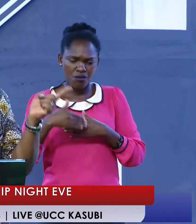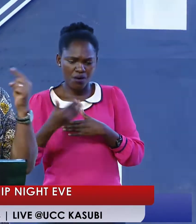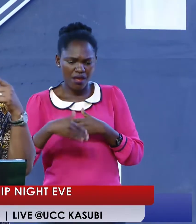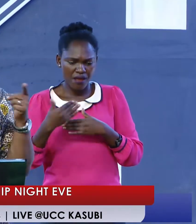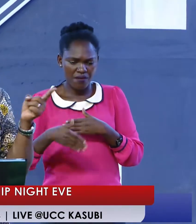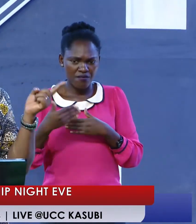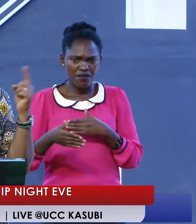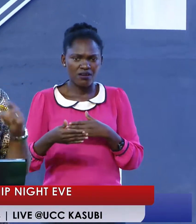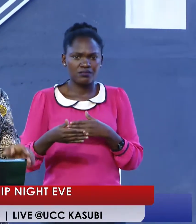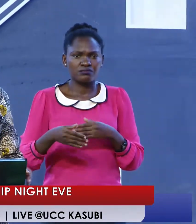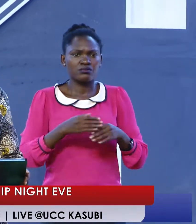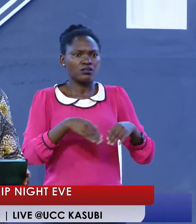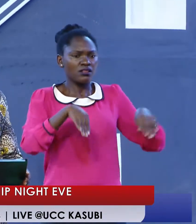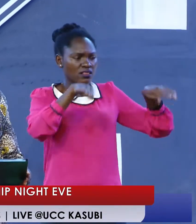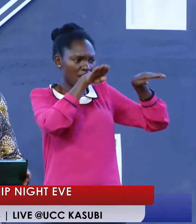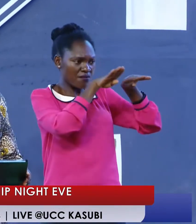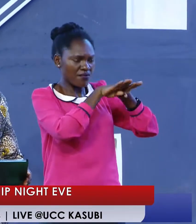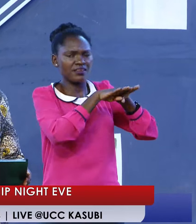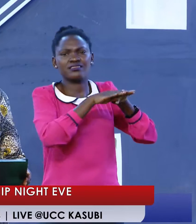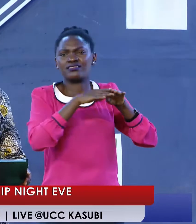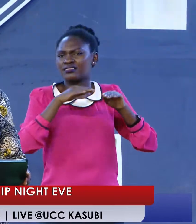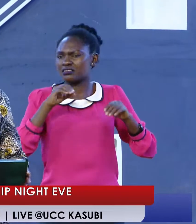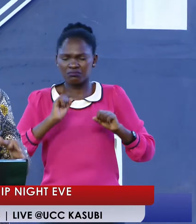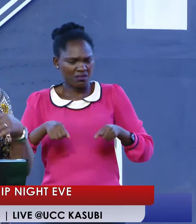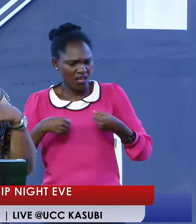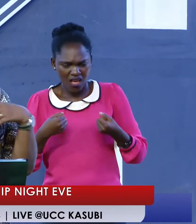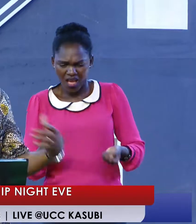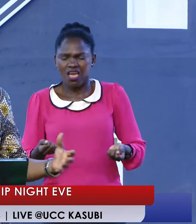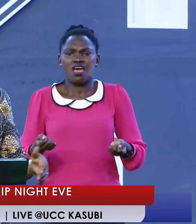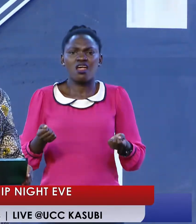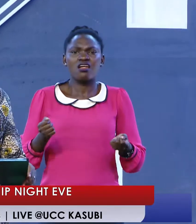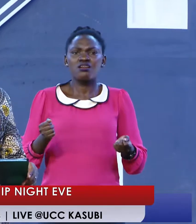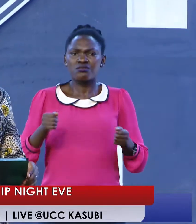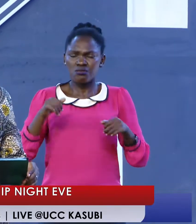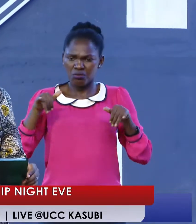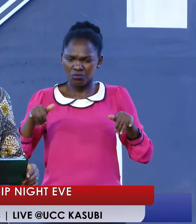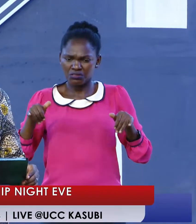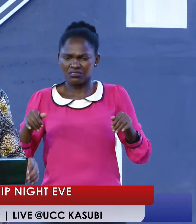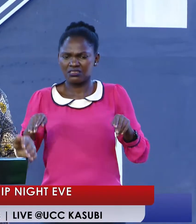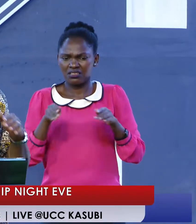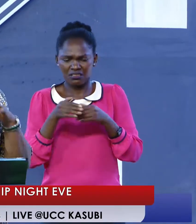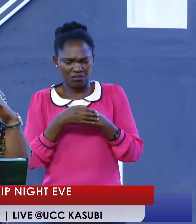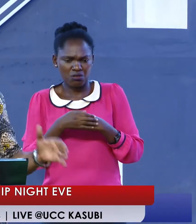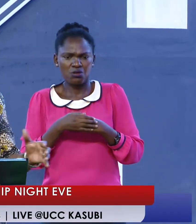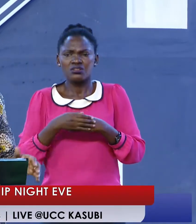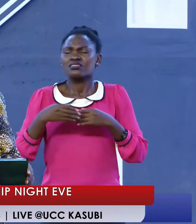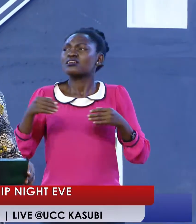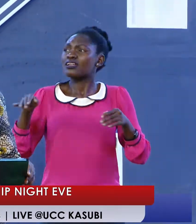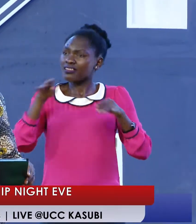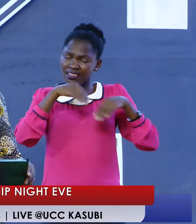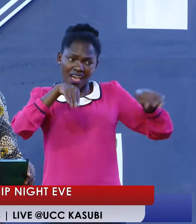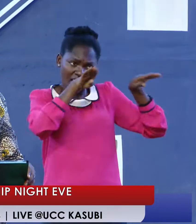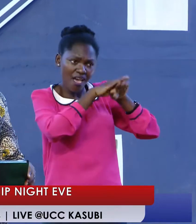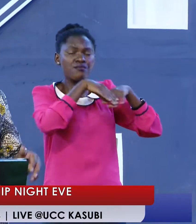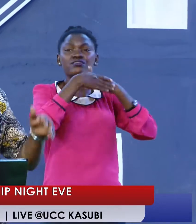Eggulu teryayinza kugumiikiriza. The heavens could not comprehend it. Eggulu lyeyuza. The heavens opened up. Eggulu lyaggulawo. The